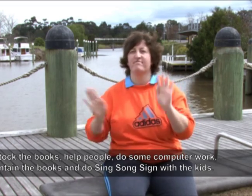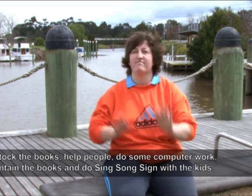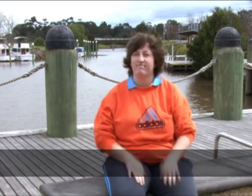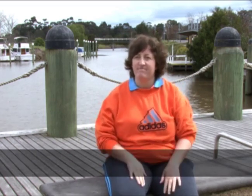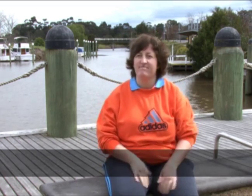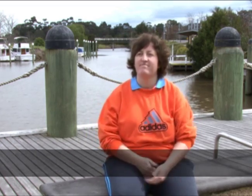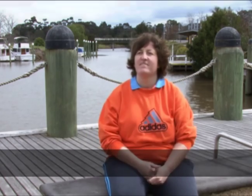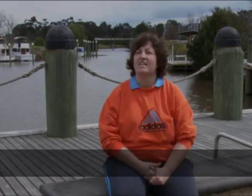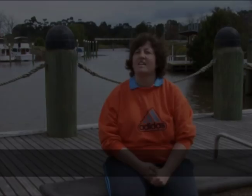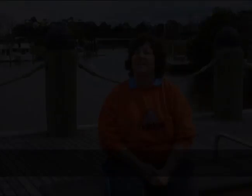kids.